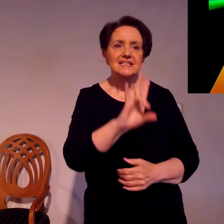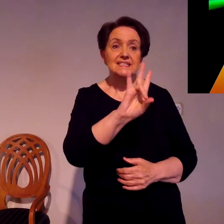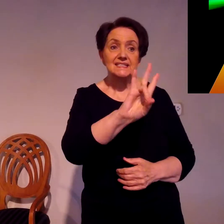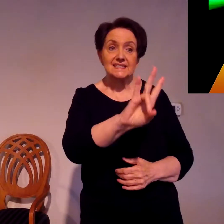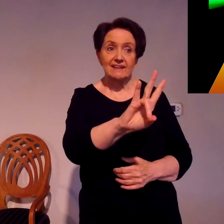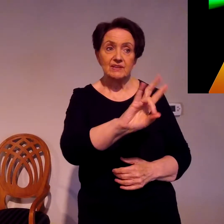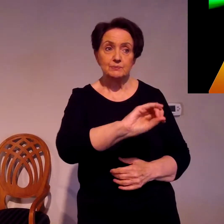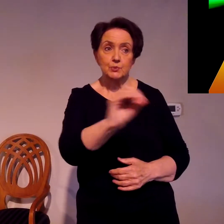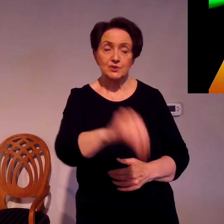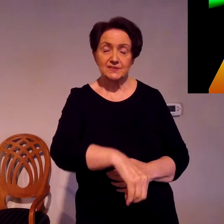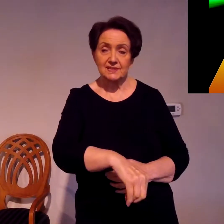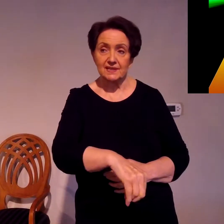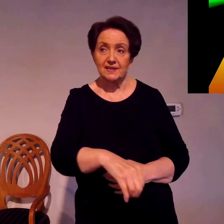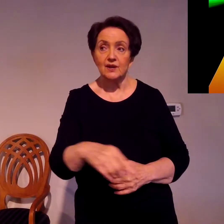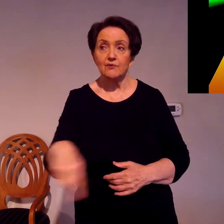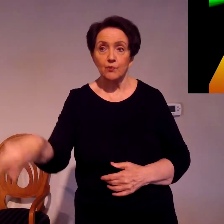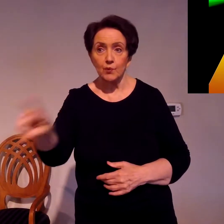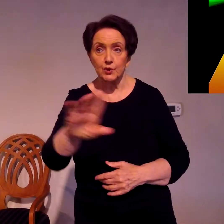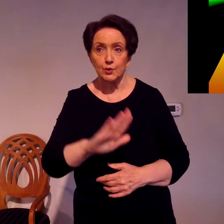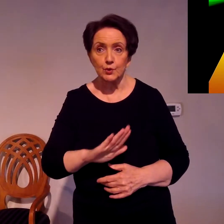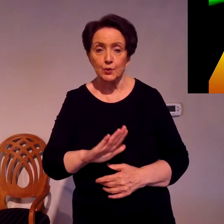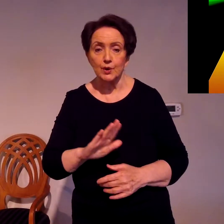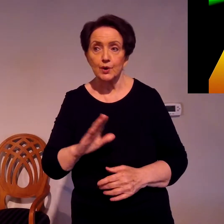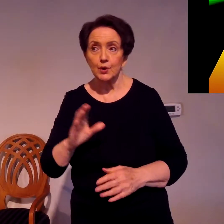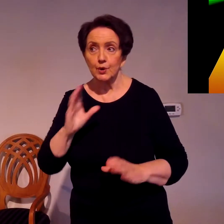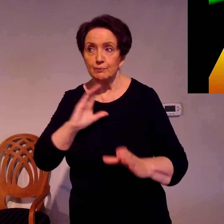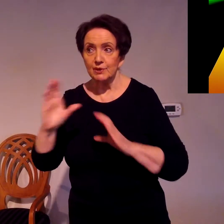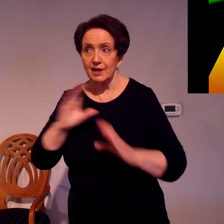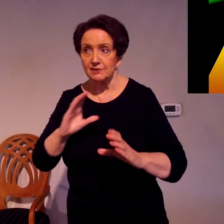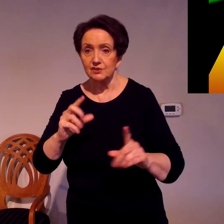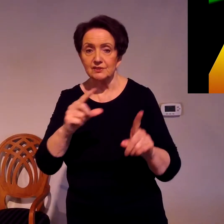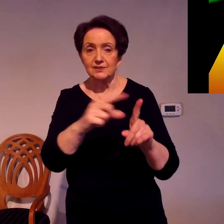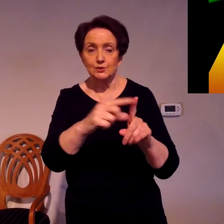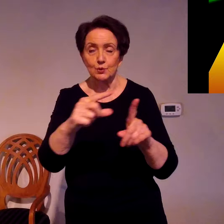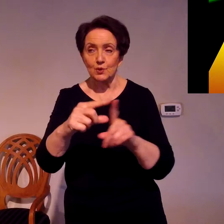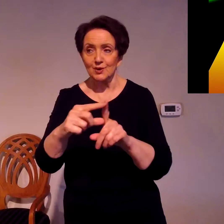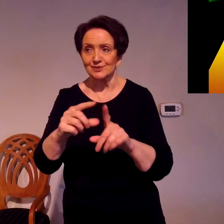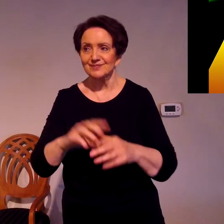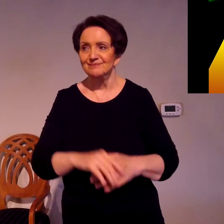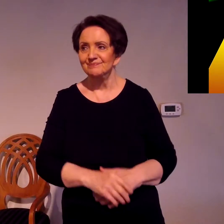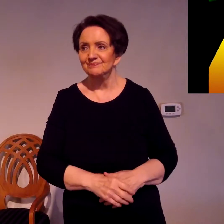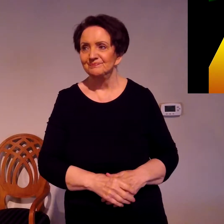7% of what you communicate is the words.